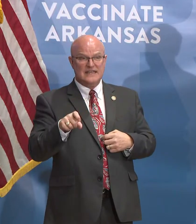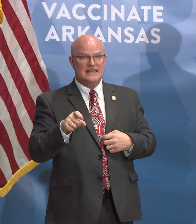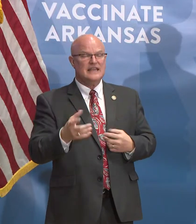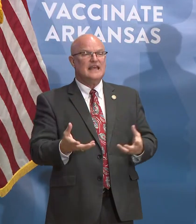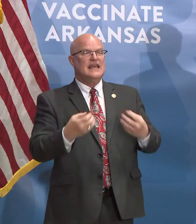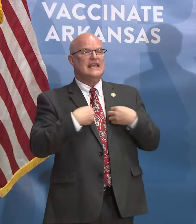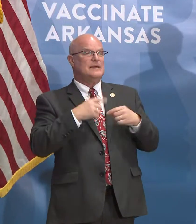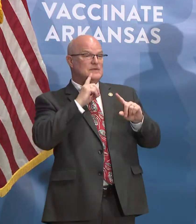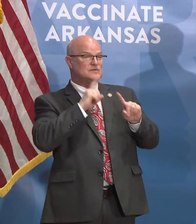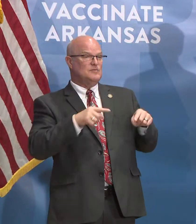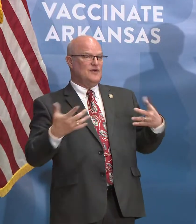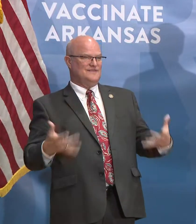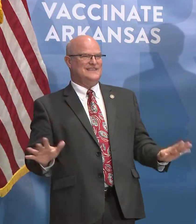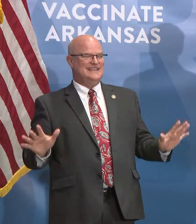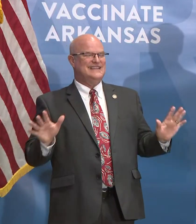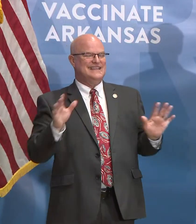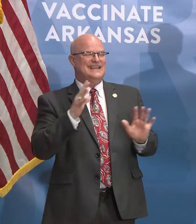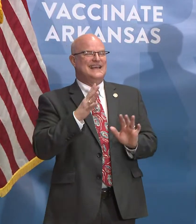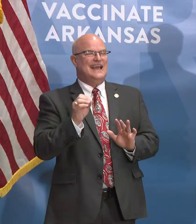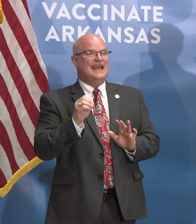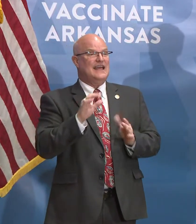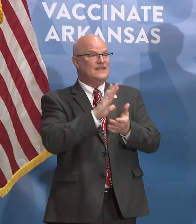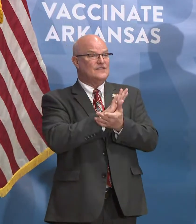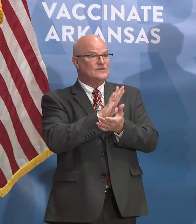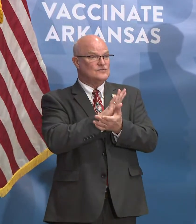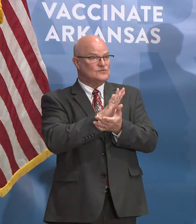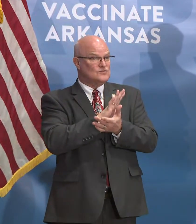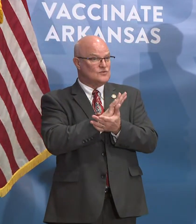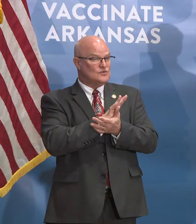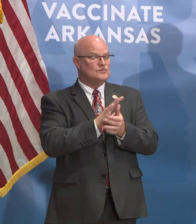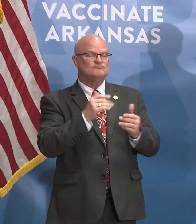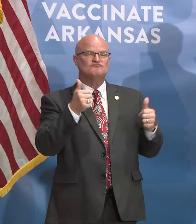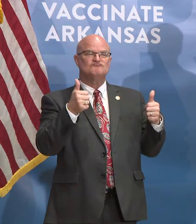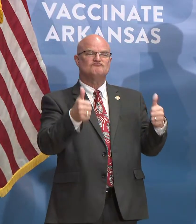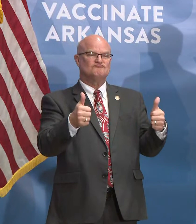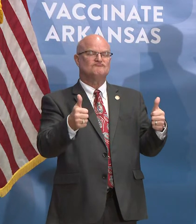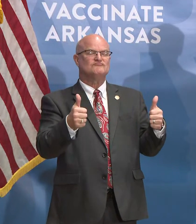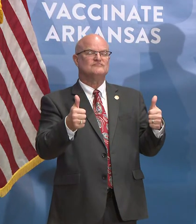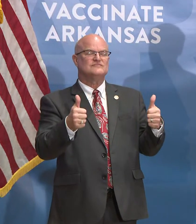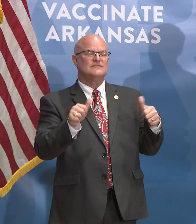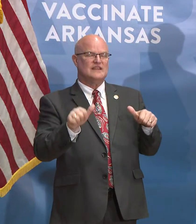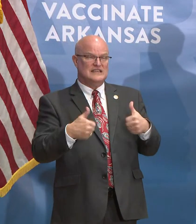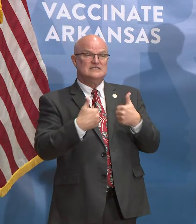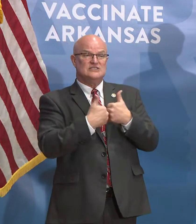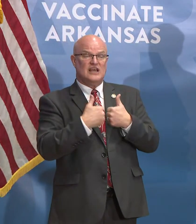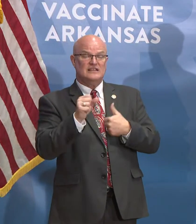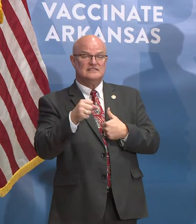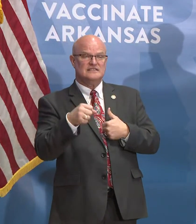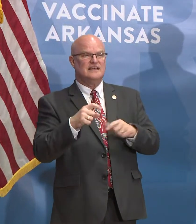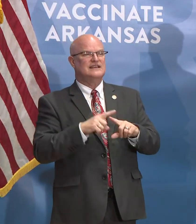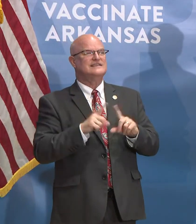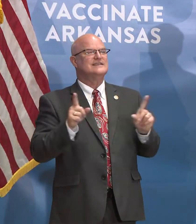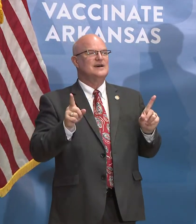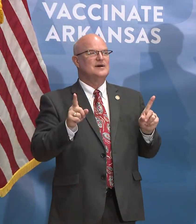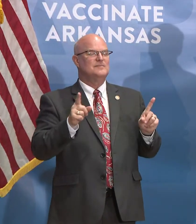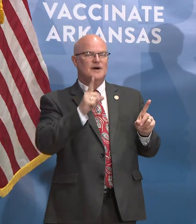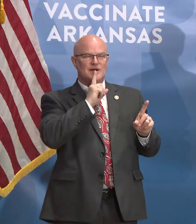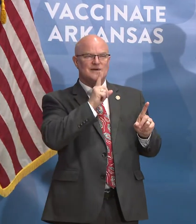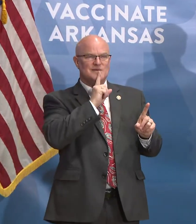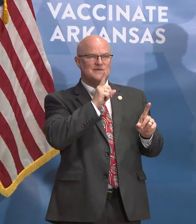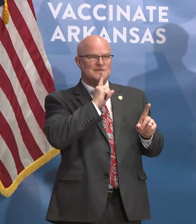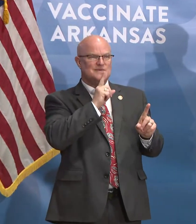gave me his report, and the schools are doing well, challenged, but we're